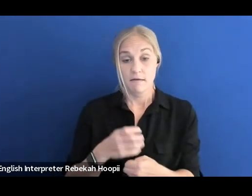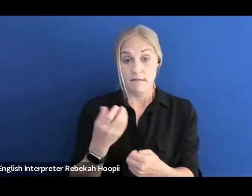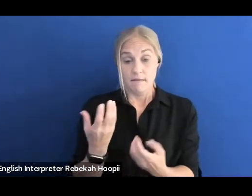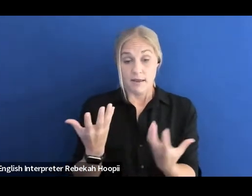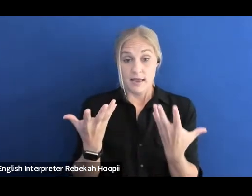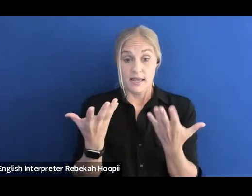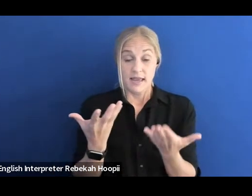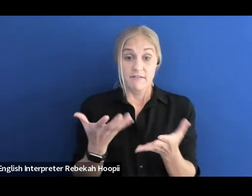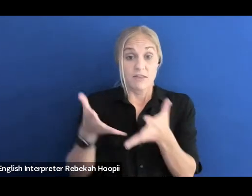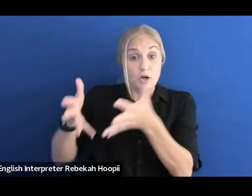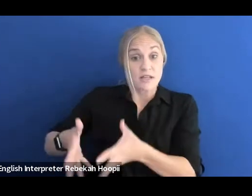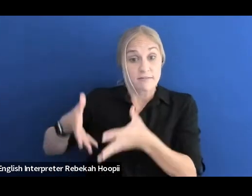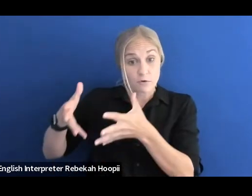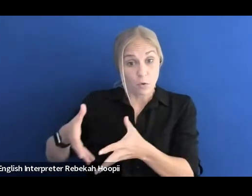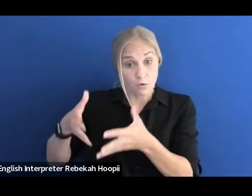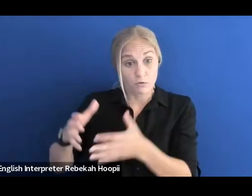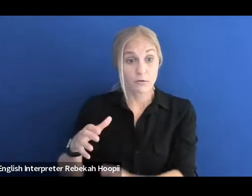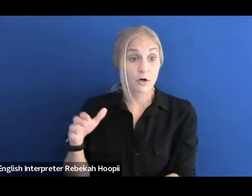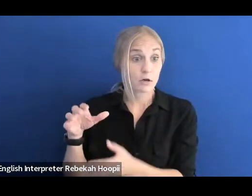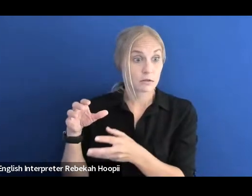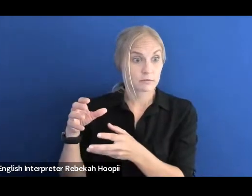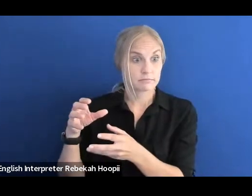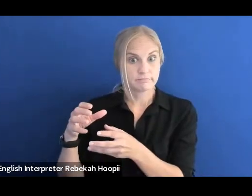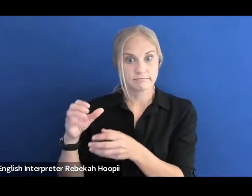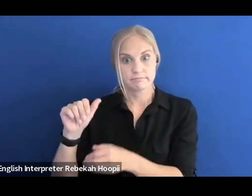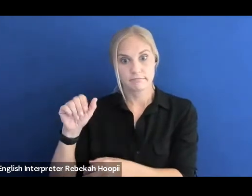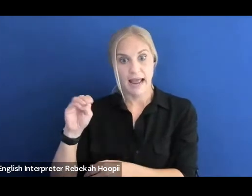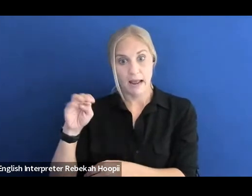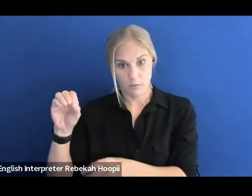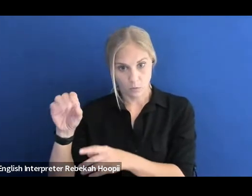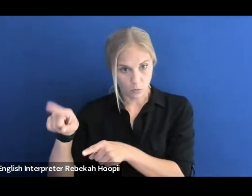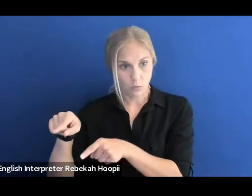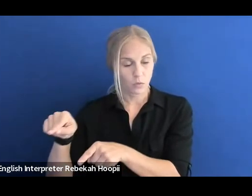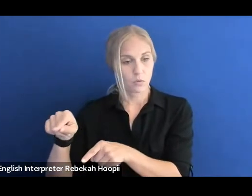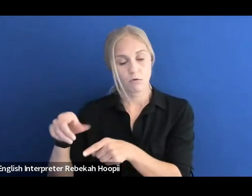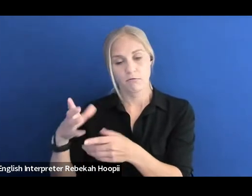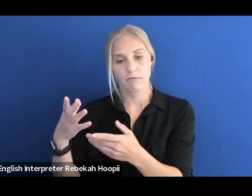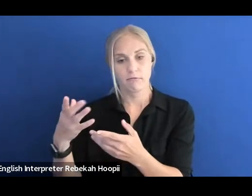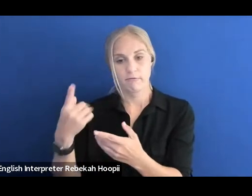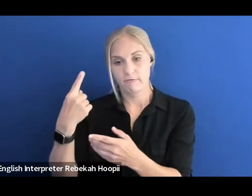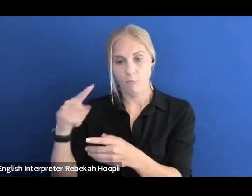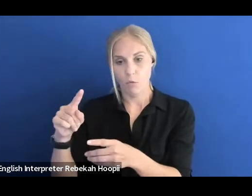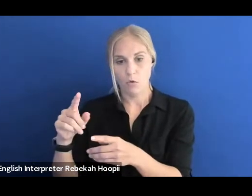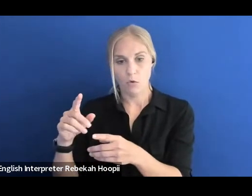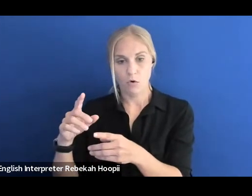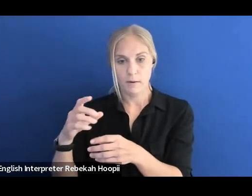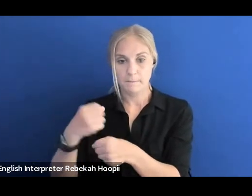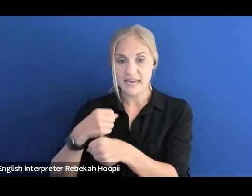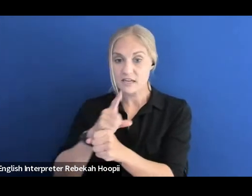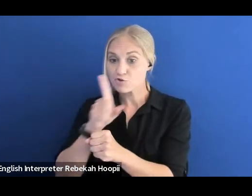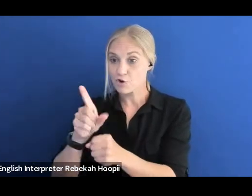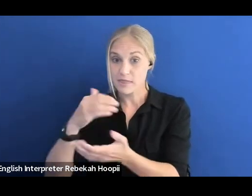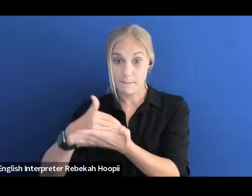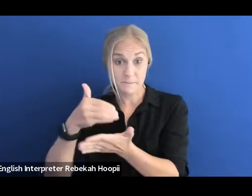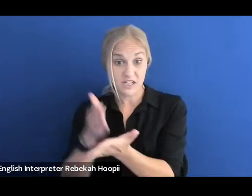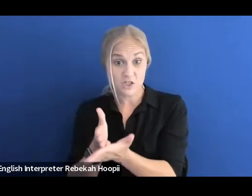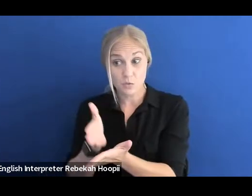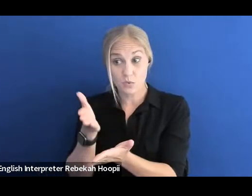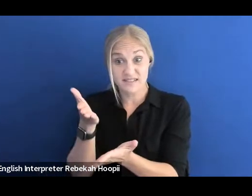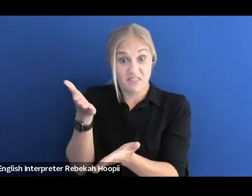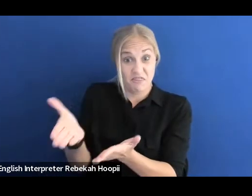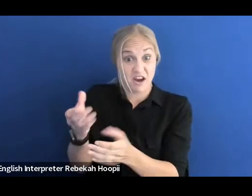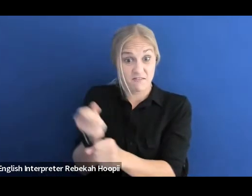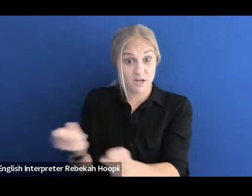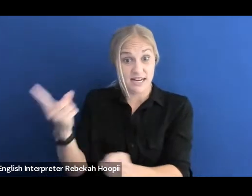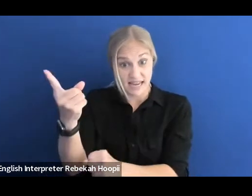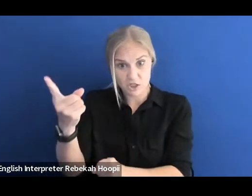leftover ordinance, just strictly for the purpose of making sure the budget was there the next year,